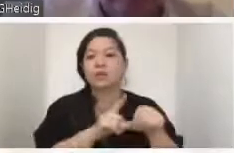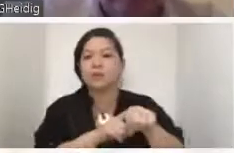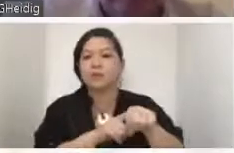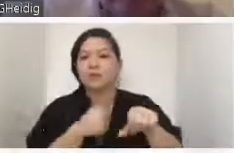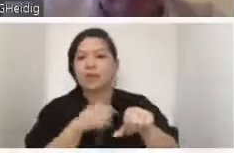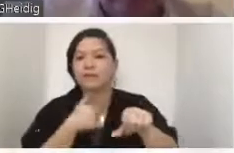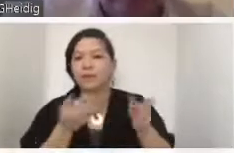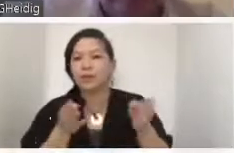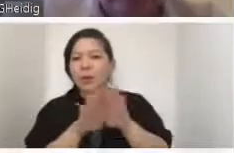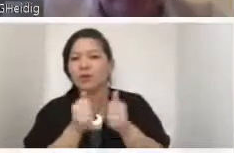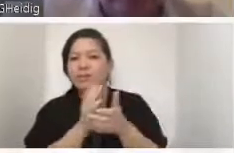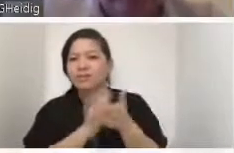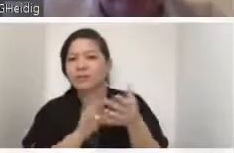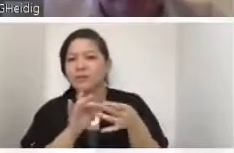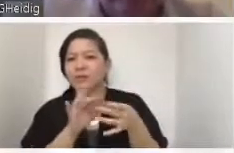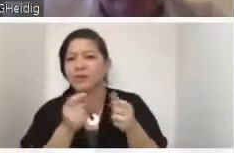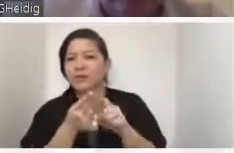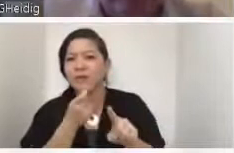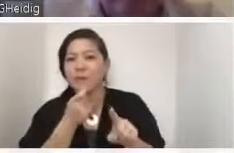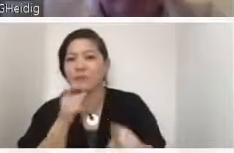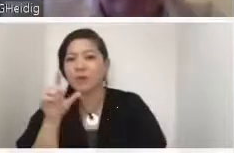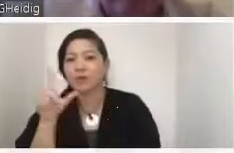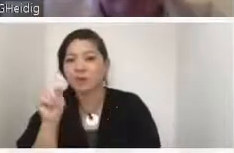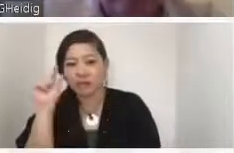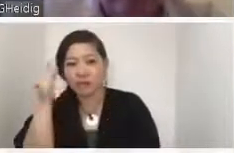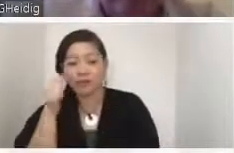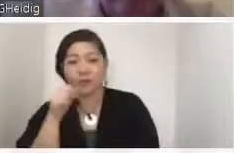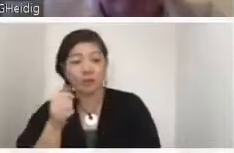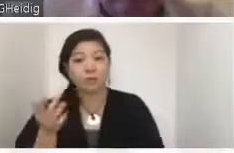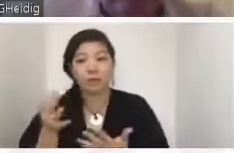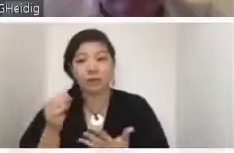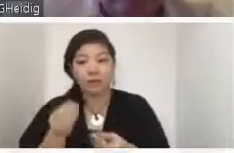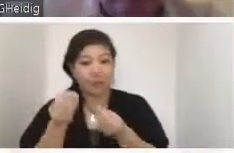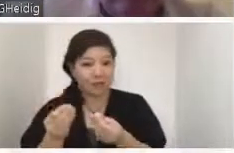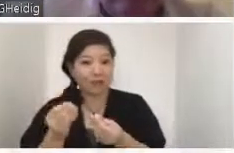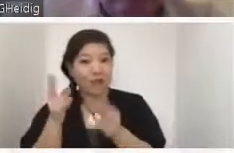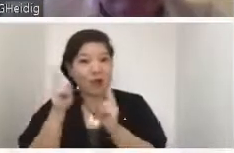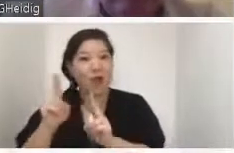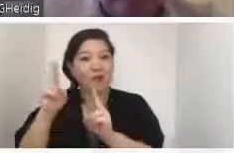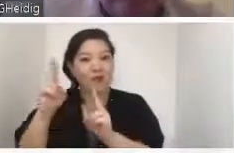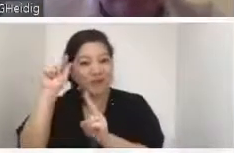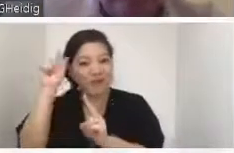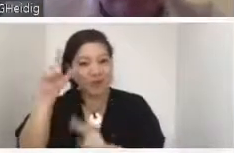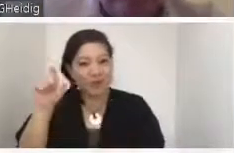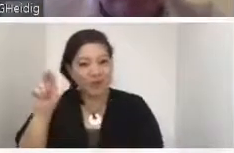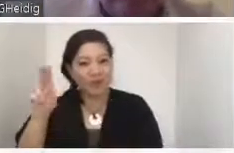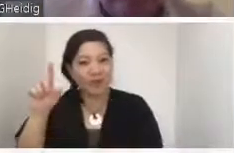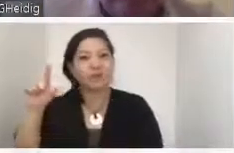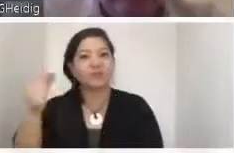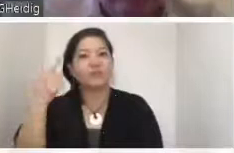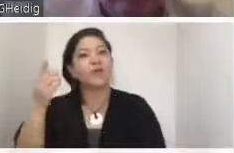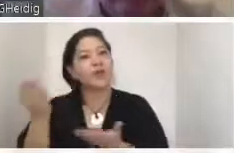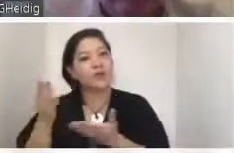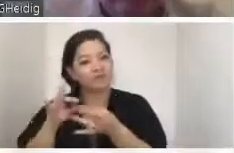out with remarks from our Lieutenant Governor. So without further ado, I want to give the floor to our Honorable Magahaga, Governor Lou Leon Guerrero, for her